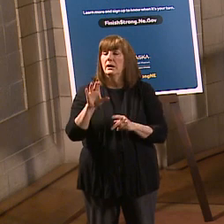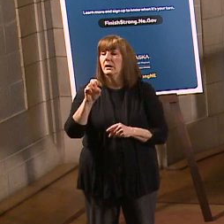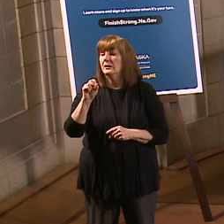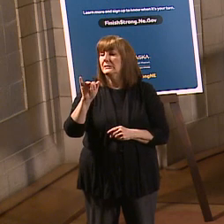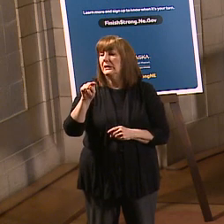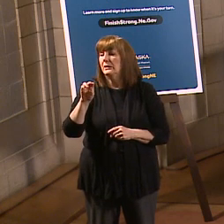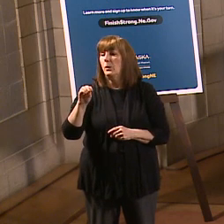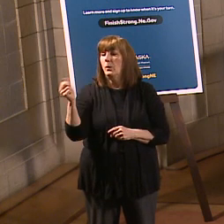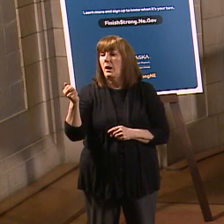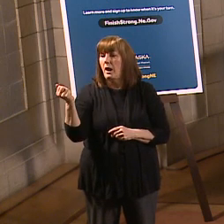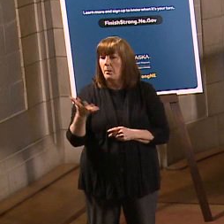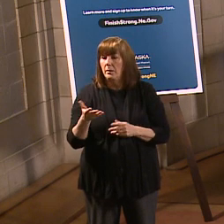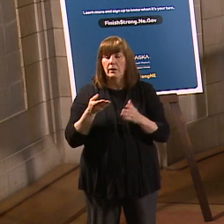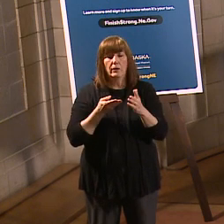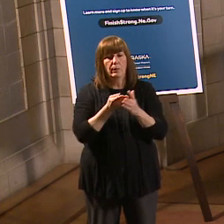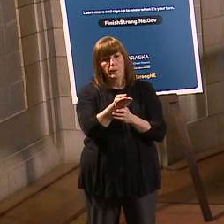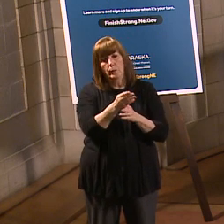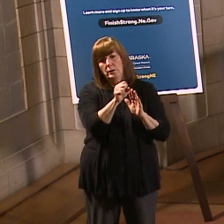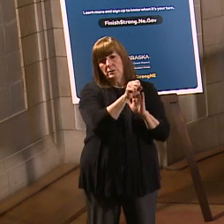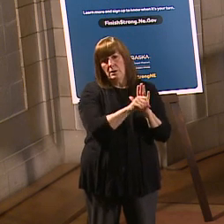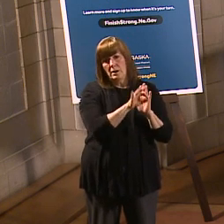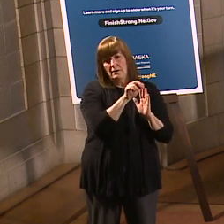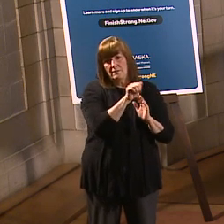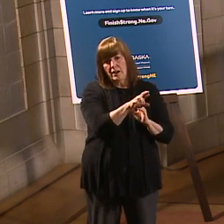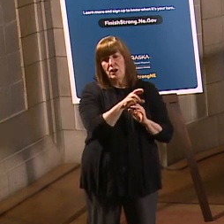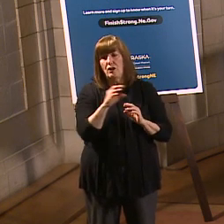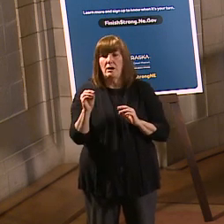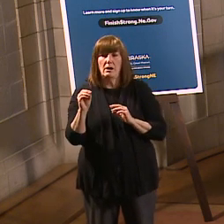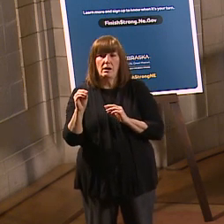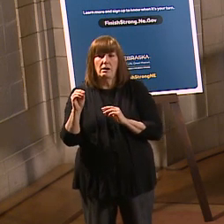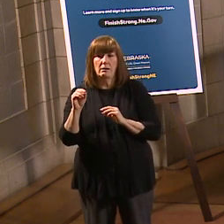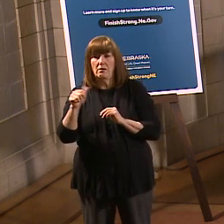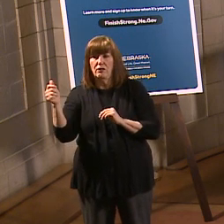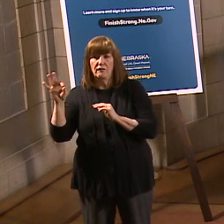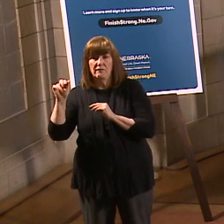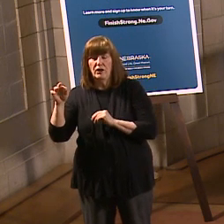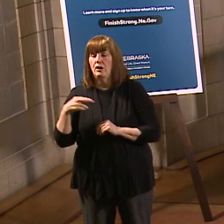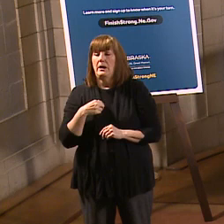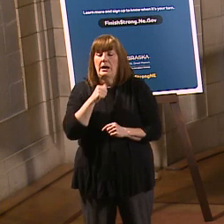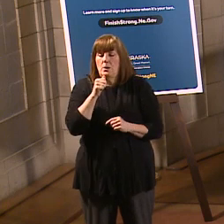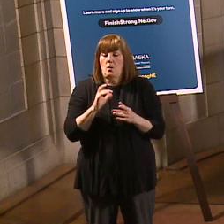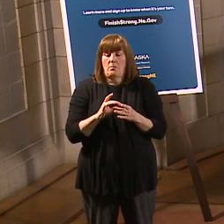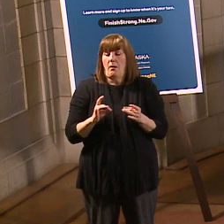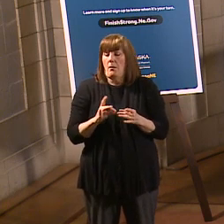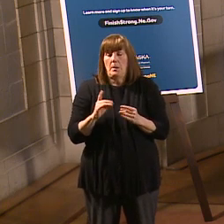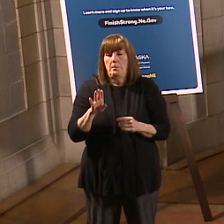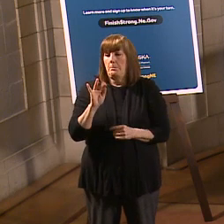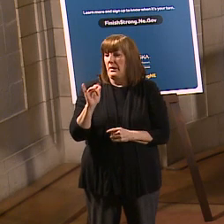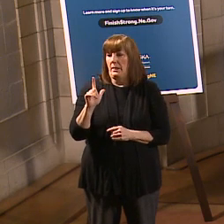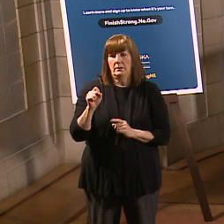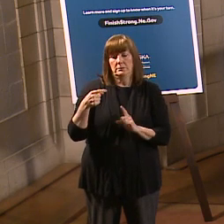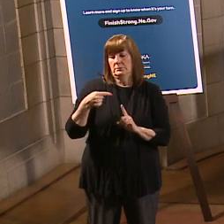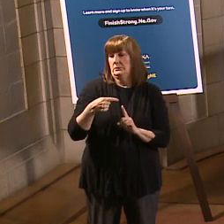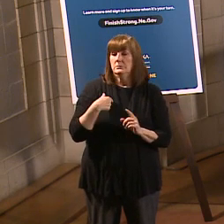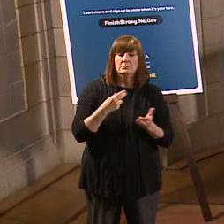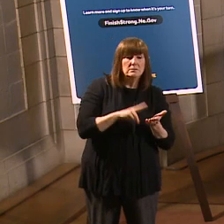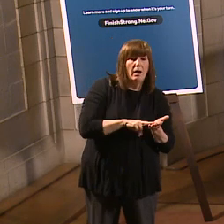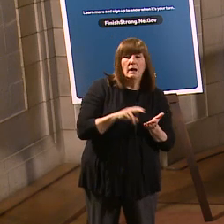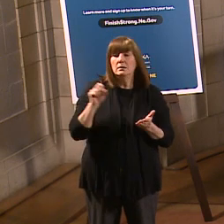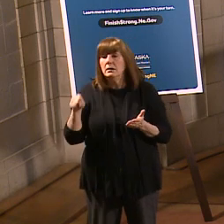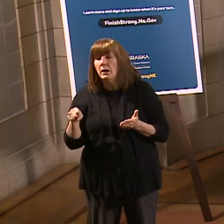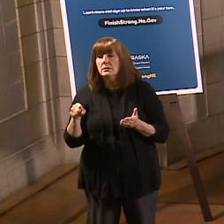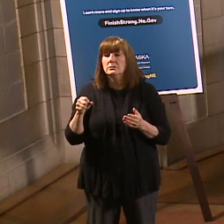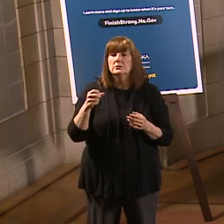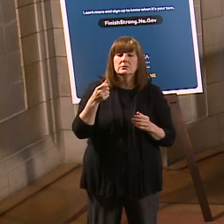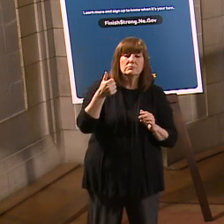county fairs, will the governor sign the bill? Again, I don't comment on bills this early in the process with regard to whether I'm going to sign them or veto